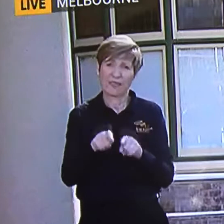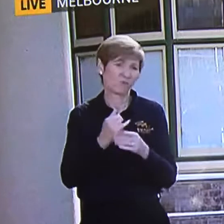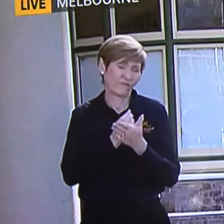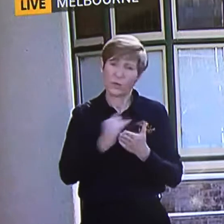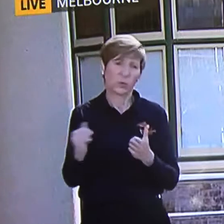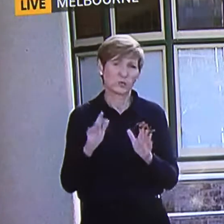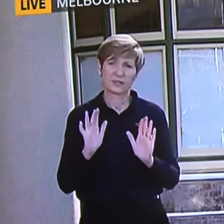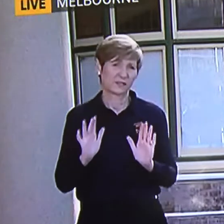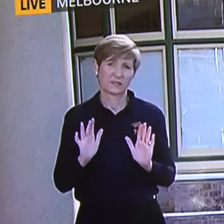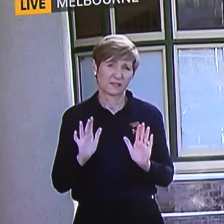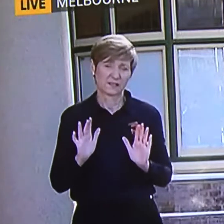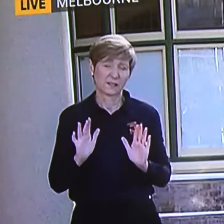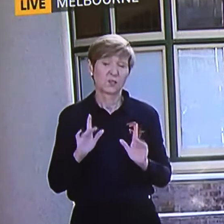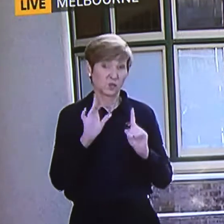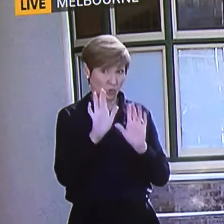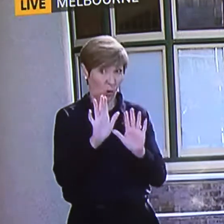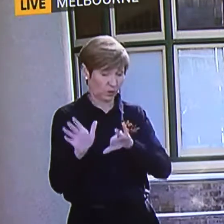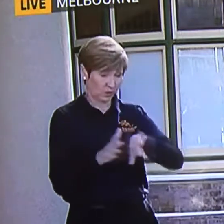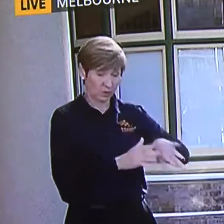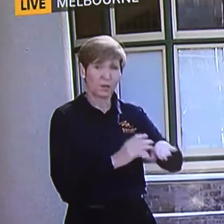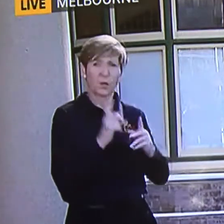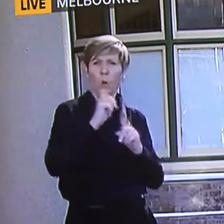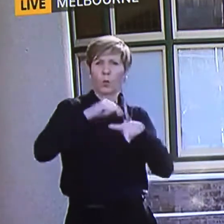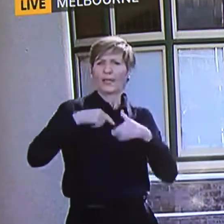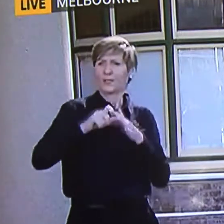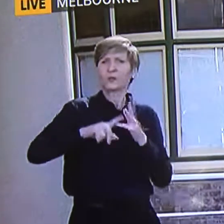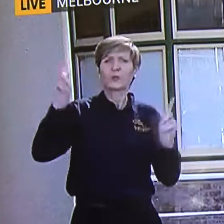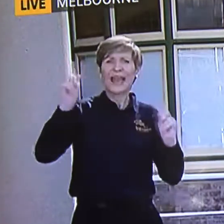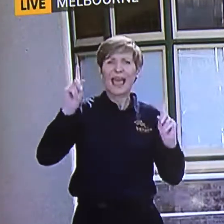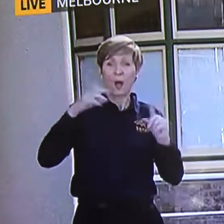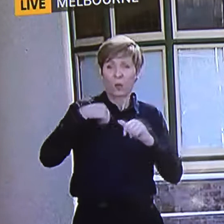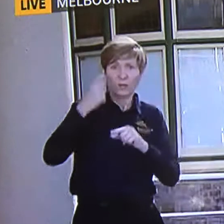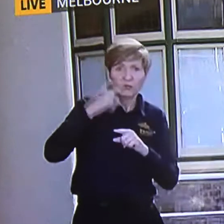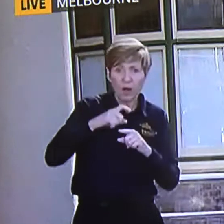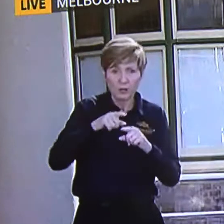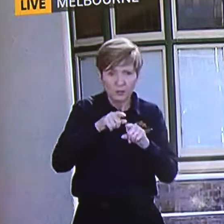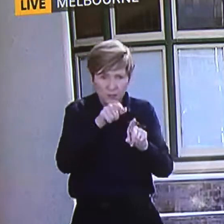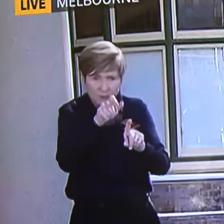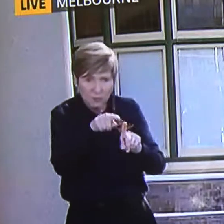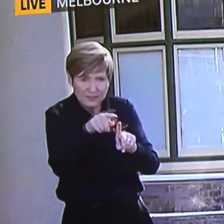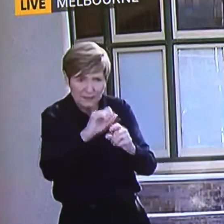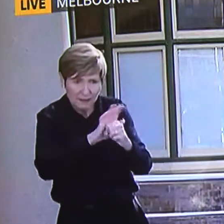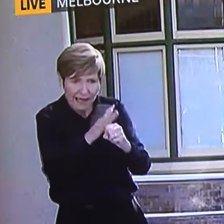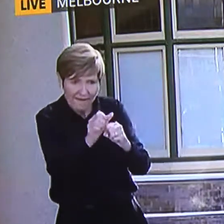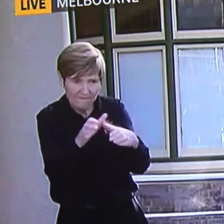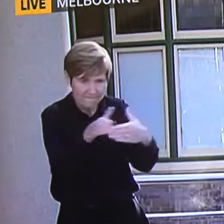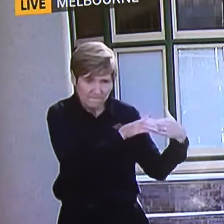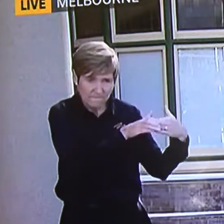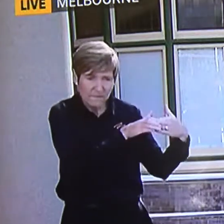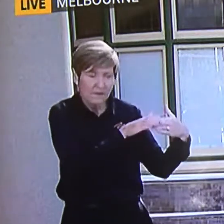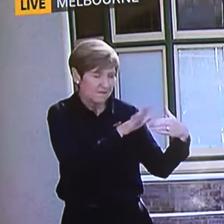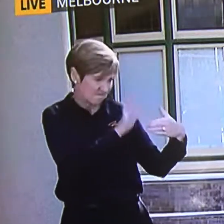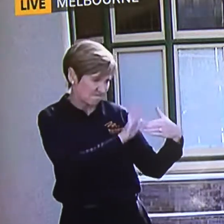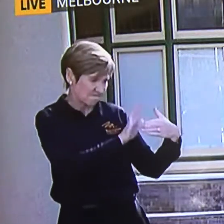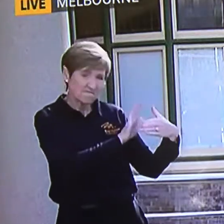time, what we are doing now with containment and suppression and this goal of effective eradication, but